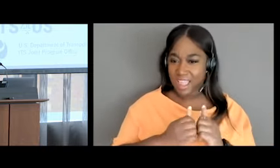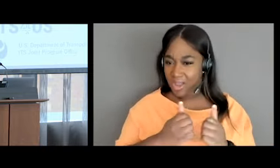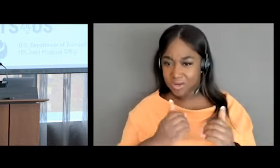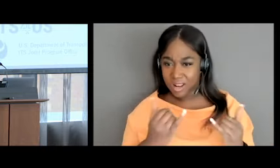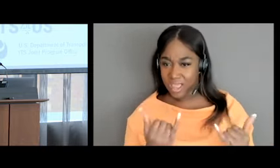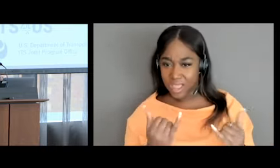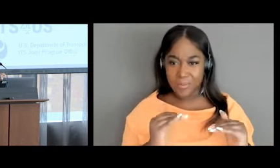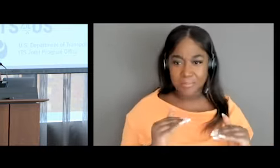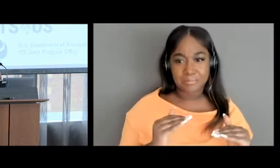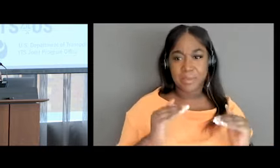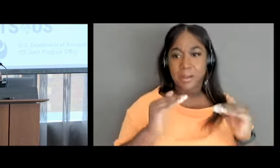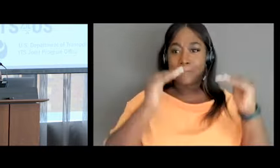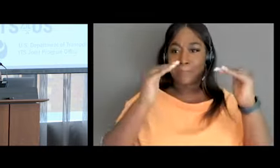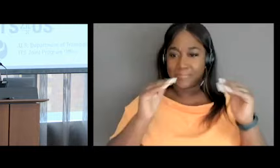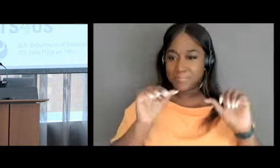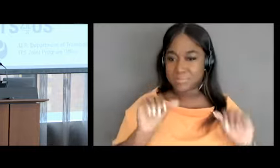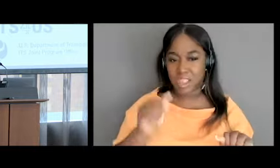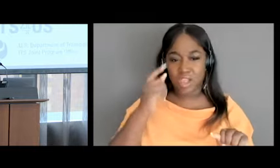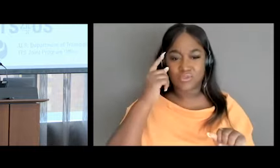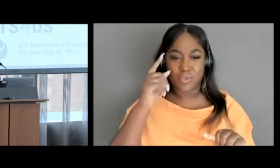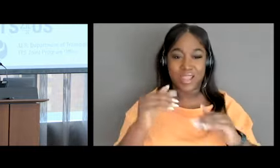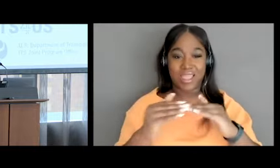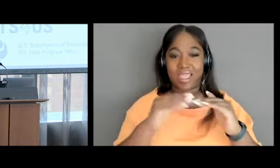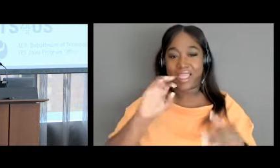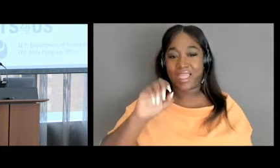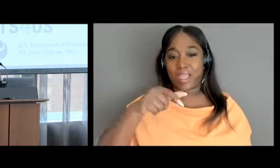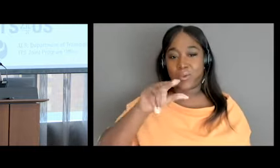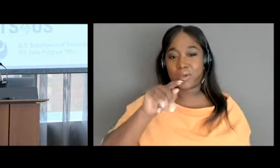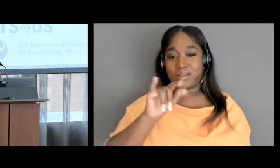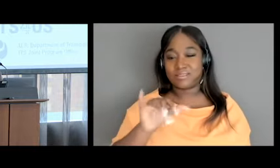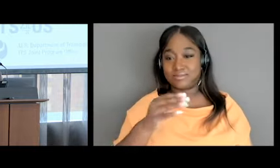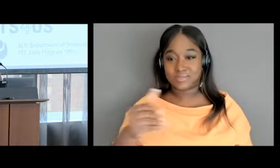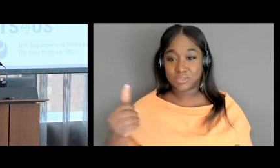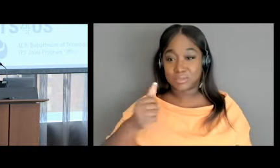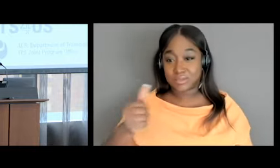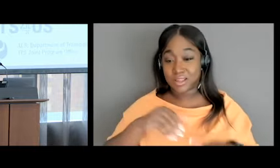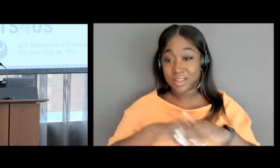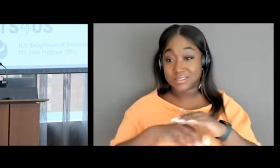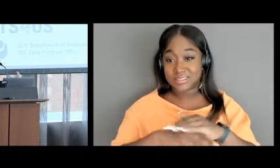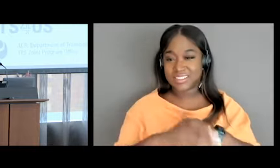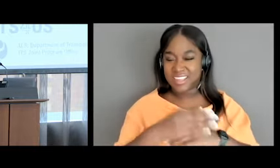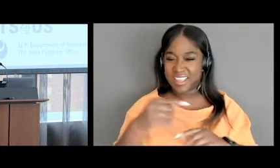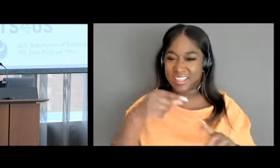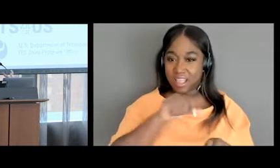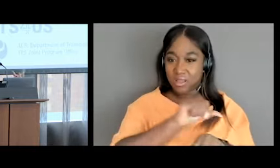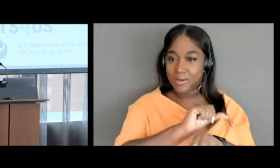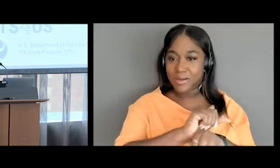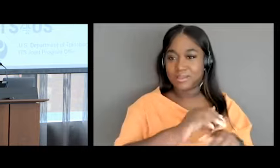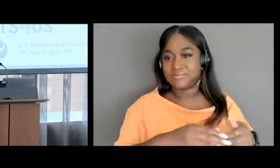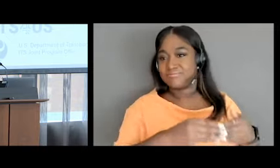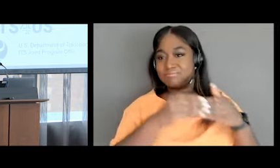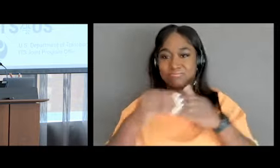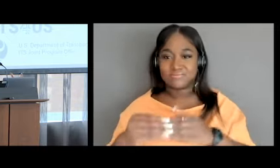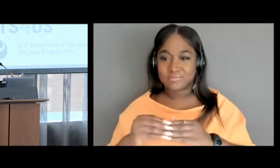transportation access, but it could also drive a lot of new services because we are able to learn, what